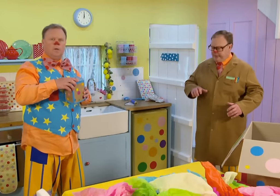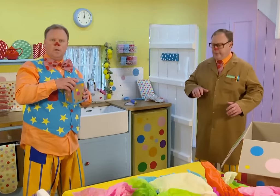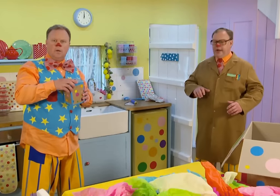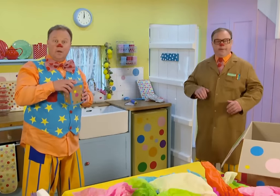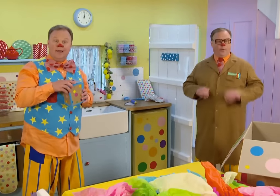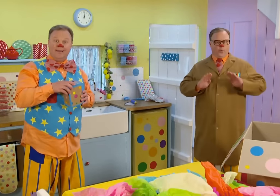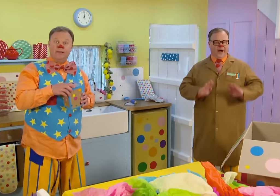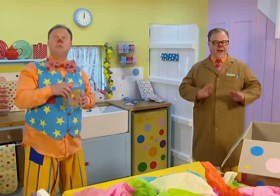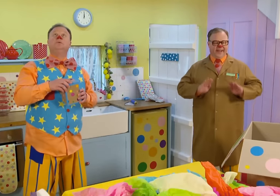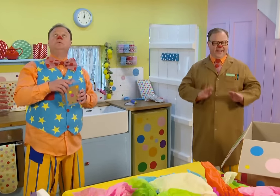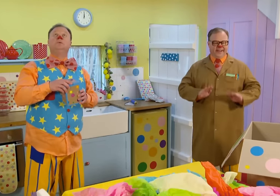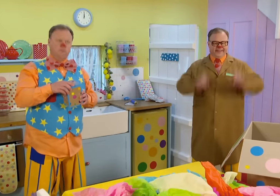ball. Wait.